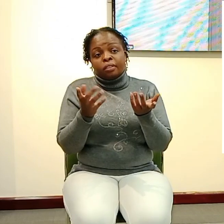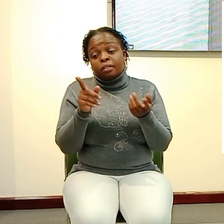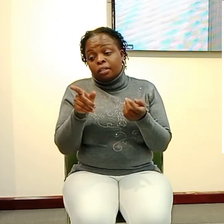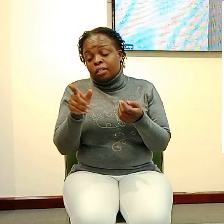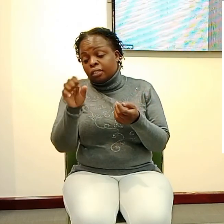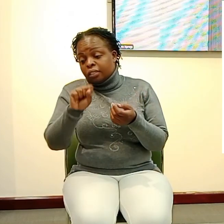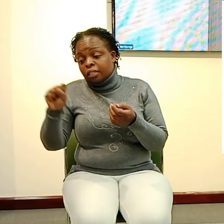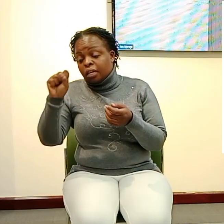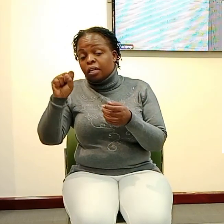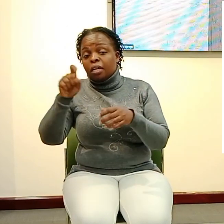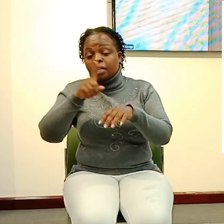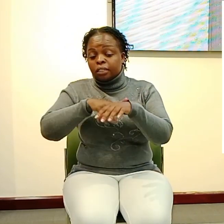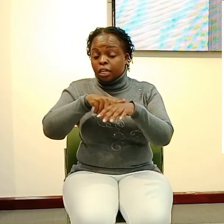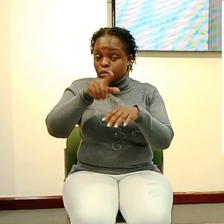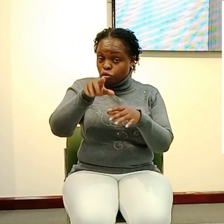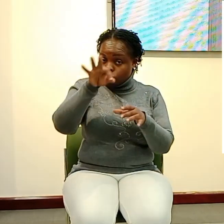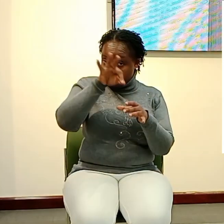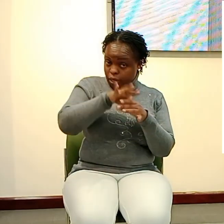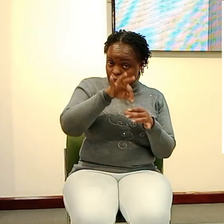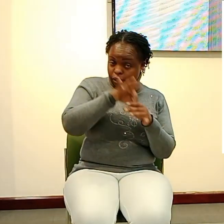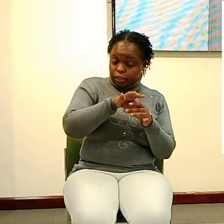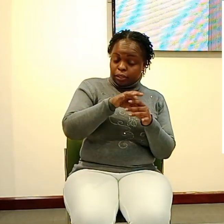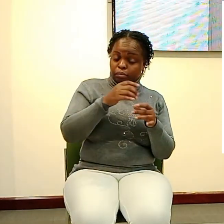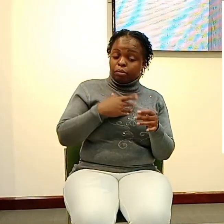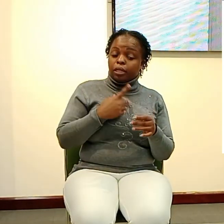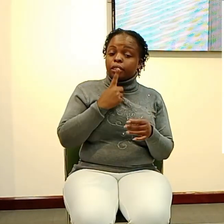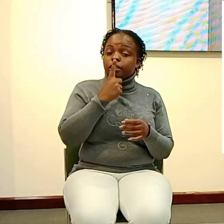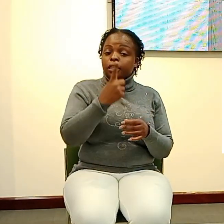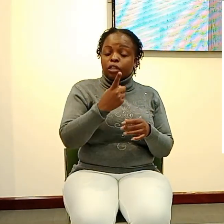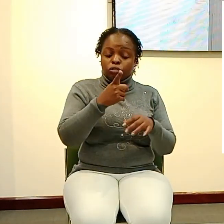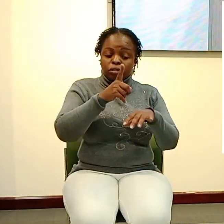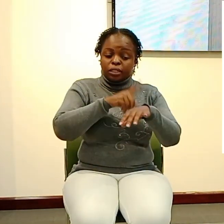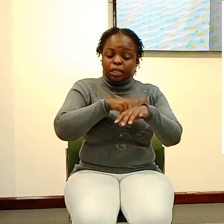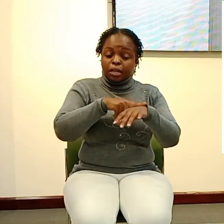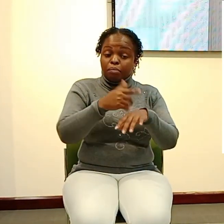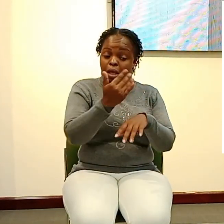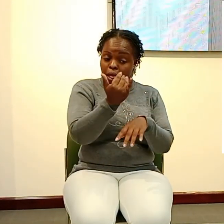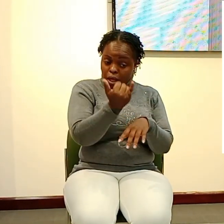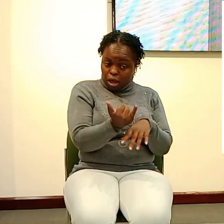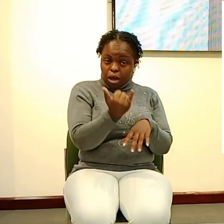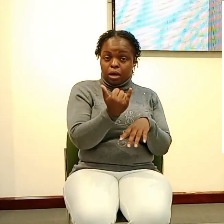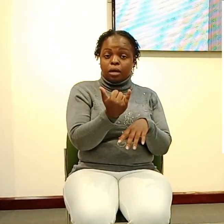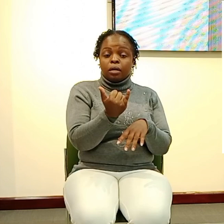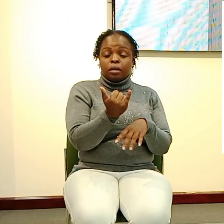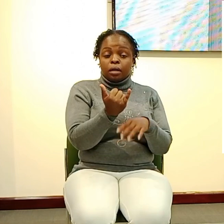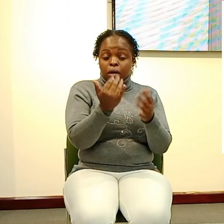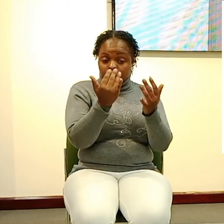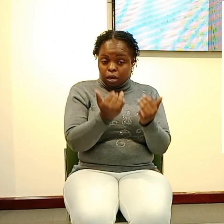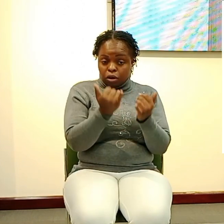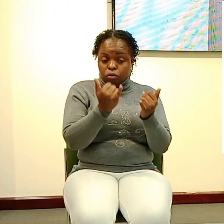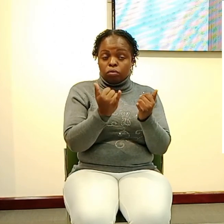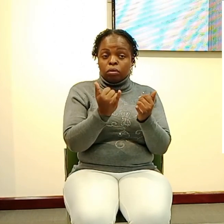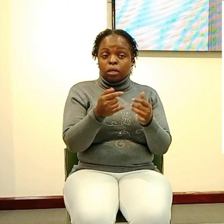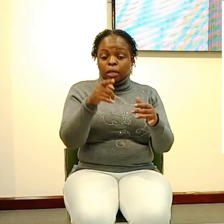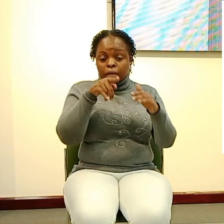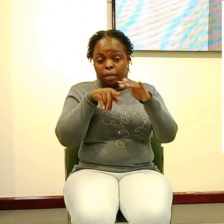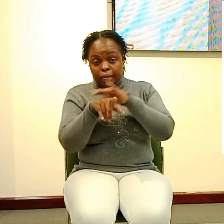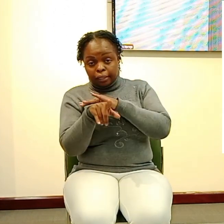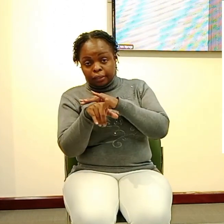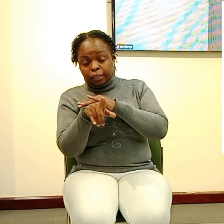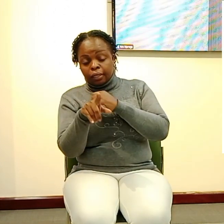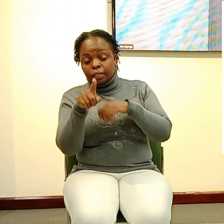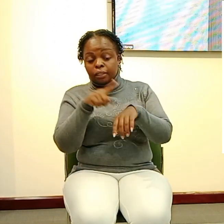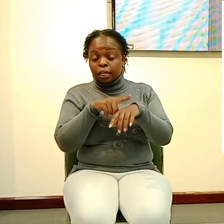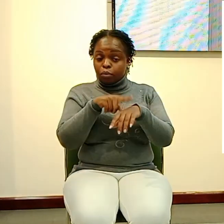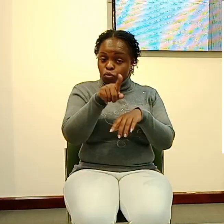moment you are elected, I am telling you, when you are at an age of young, And now you enter, especially when you are